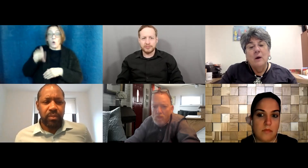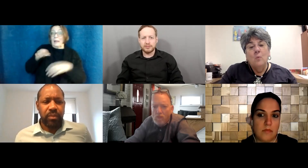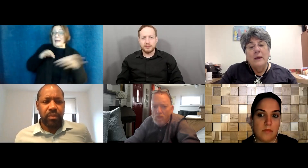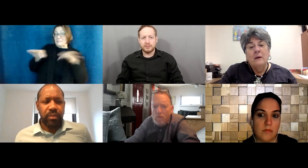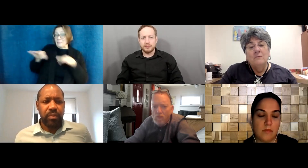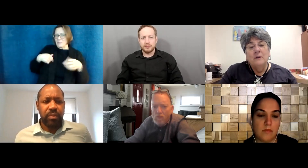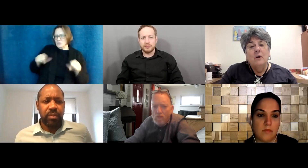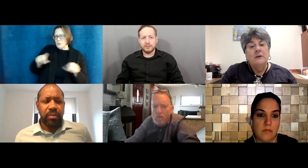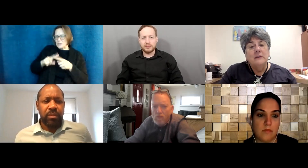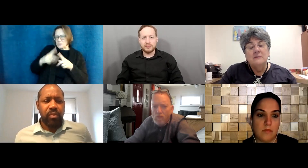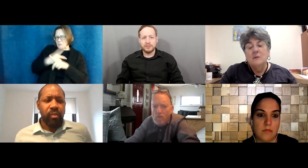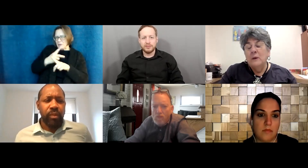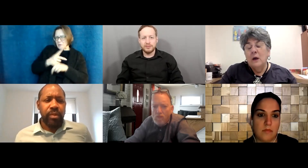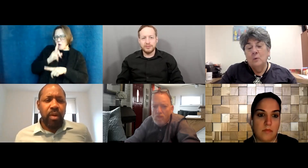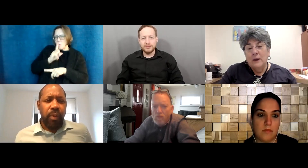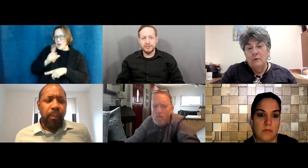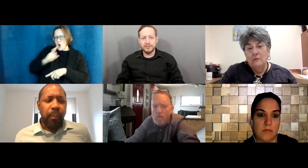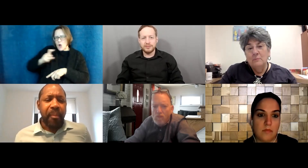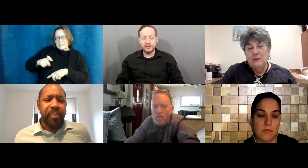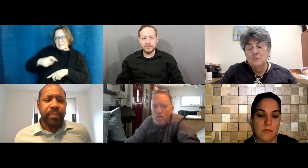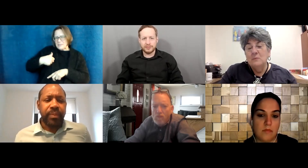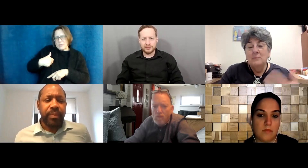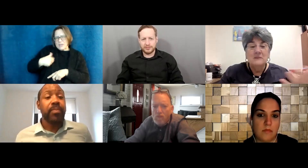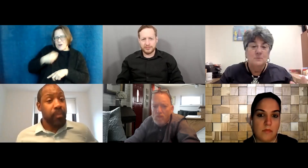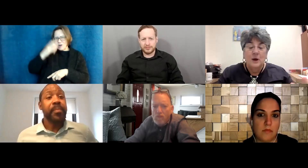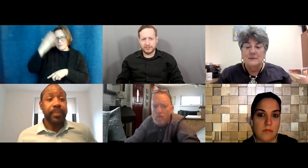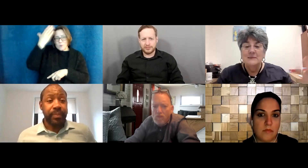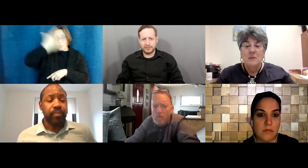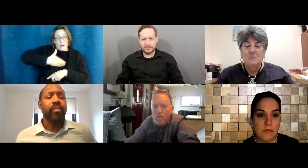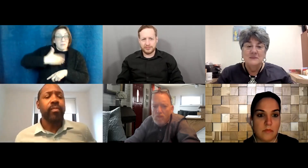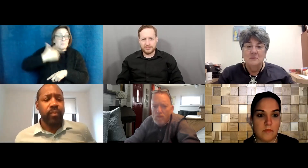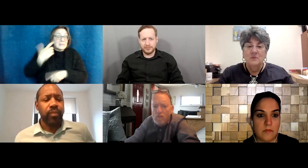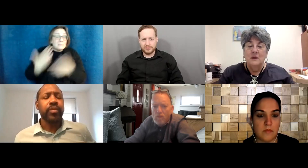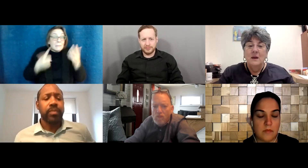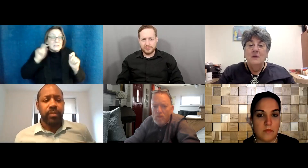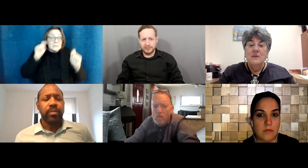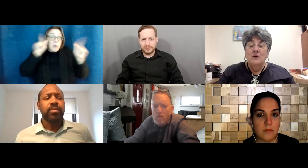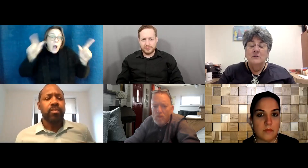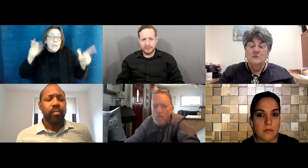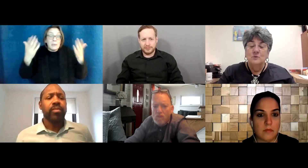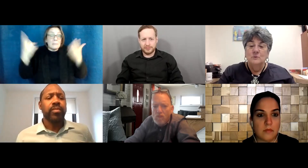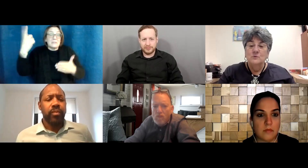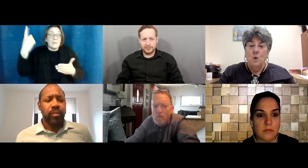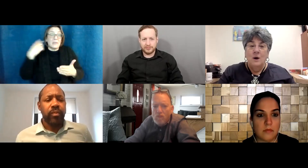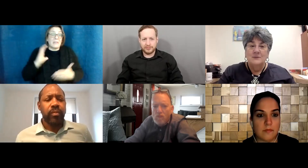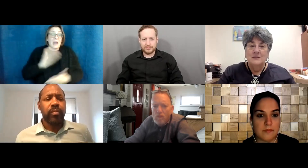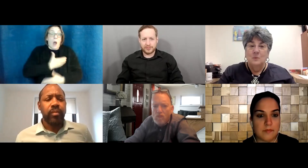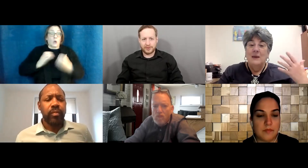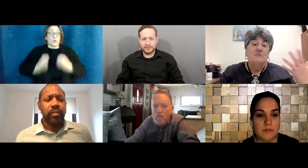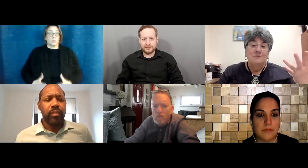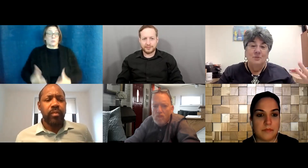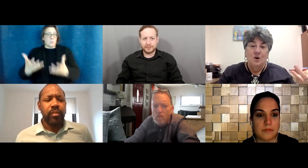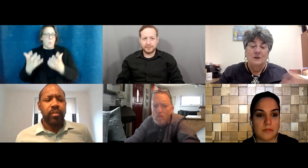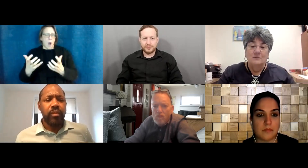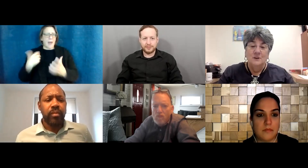figure out where there are needs that we're not aware of, because we may be surprised. There may be something that our consumers want that we